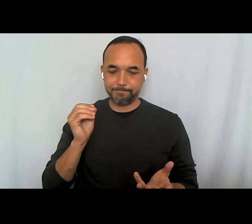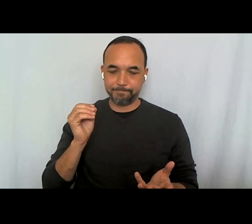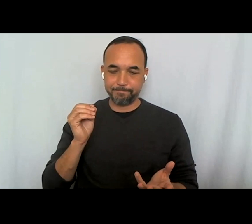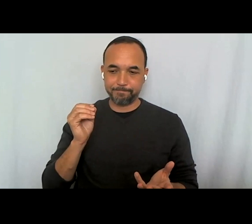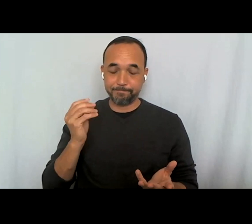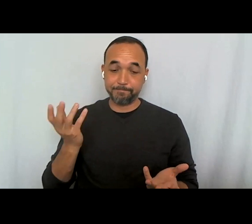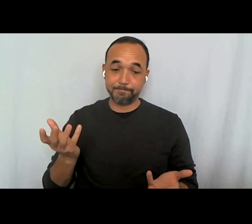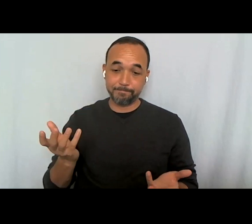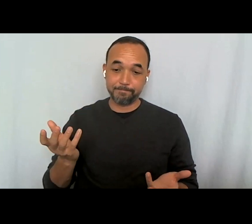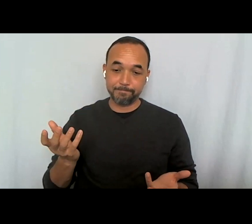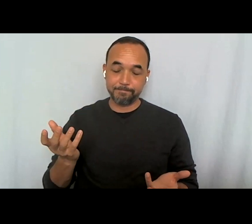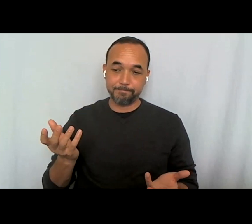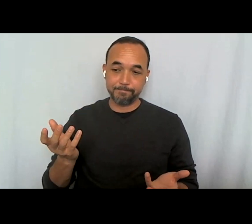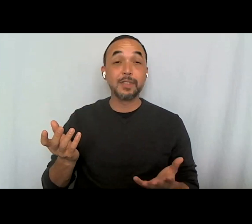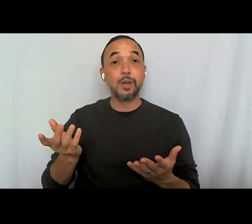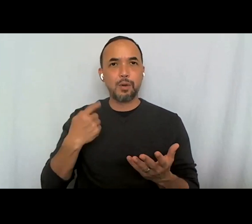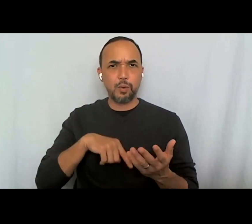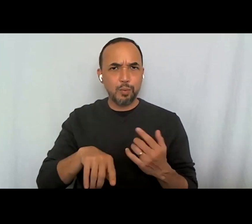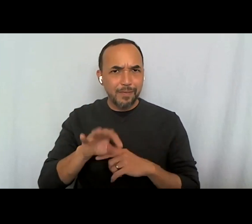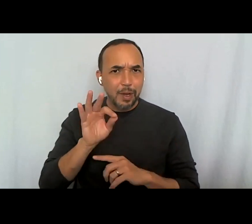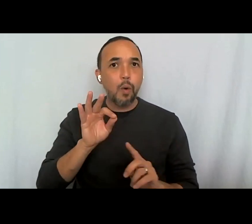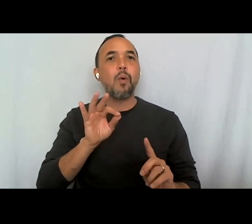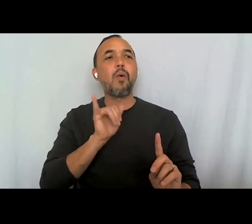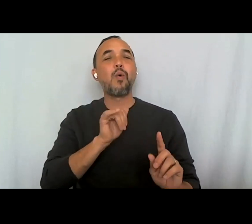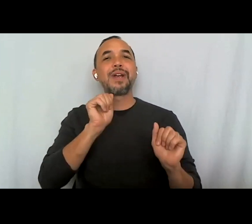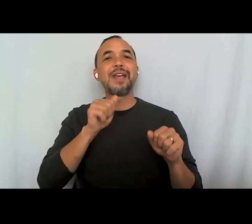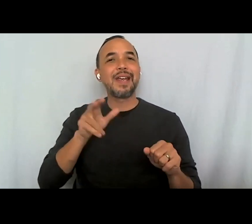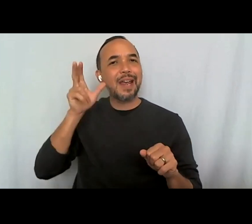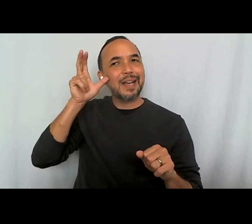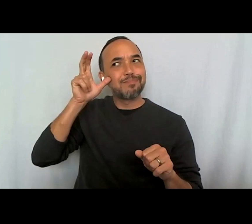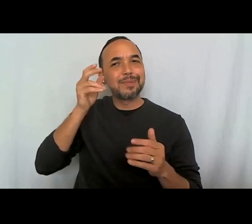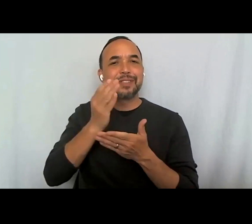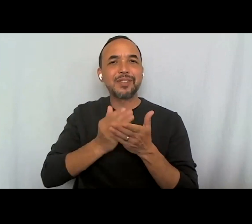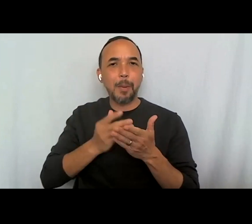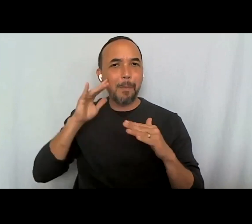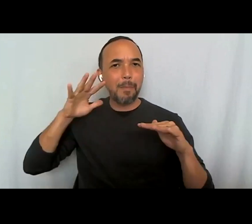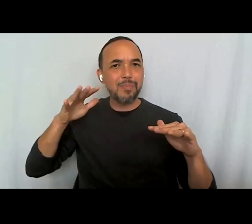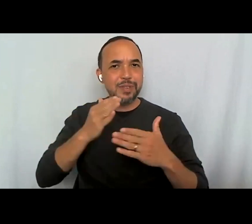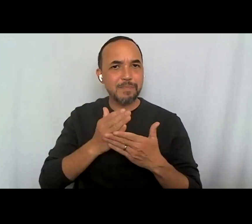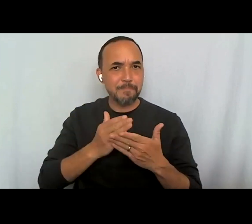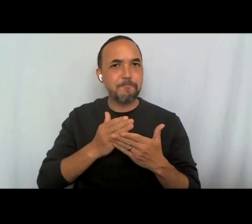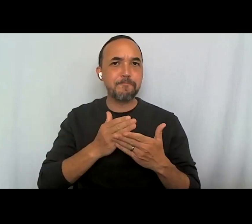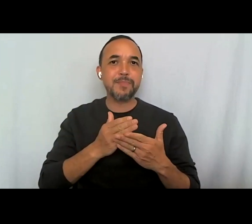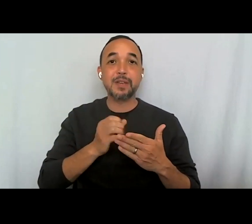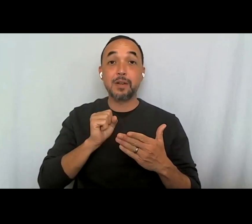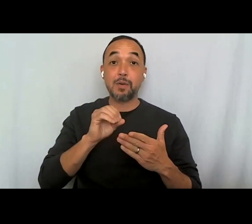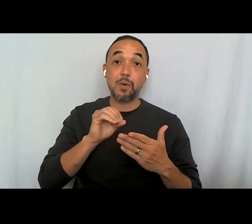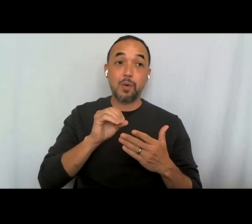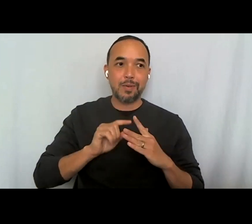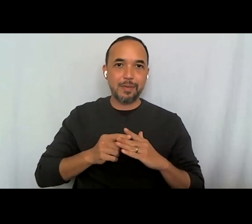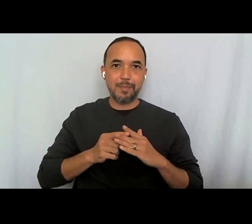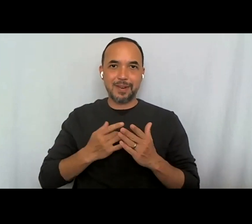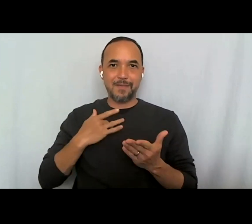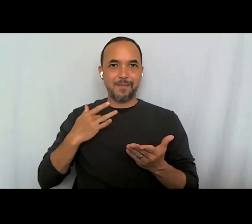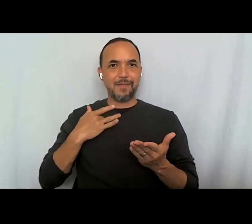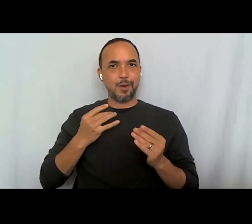So we figured out that he can hear some sound, and so in the beginning, it felt like a medical